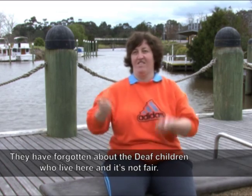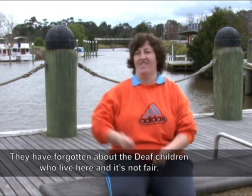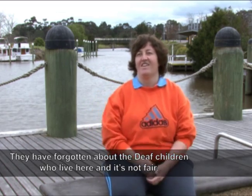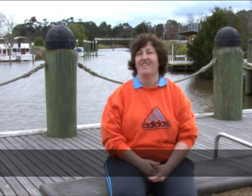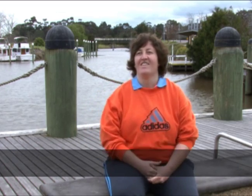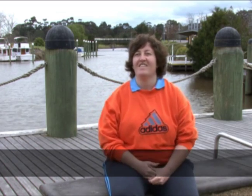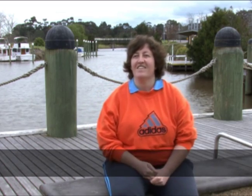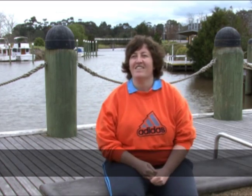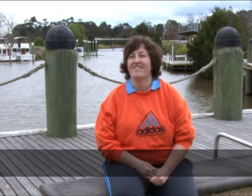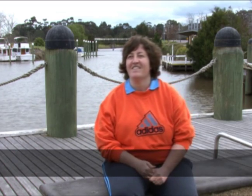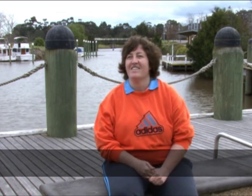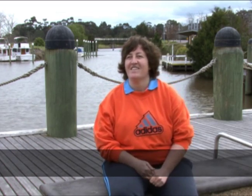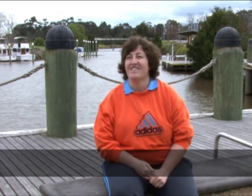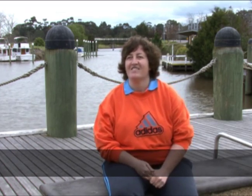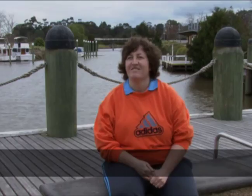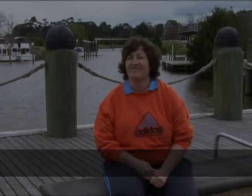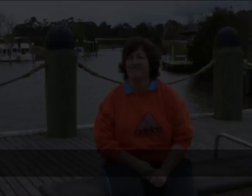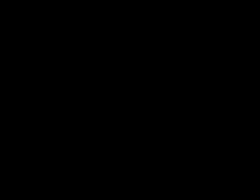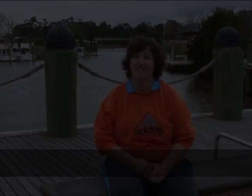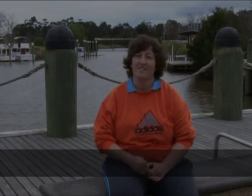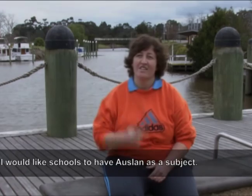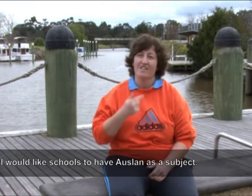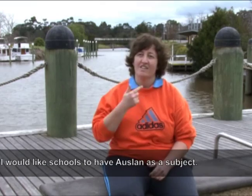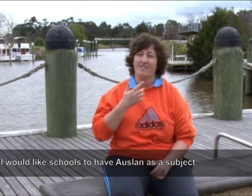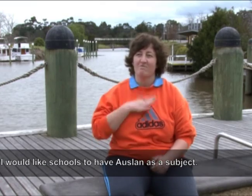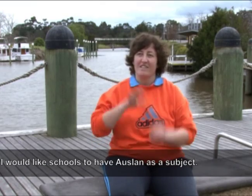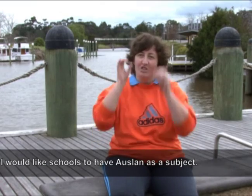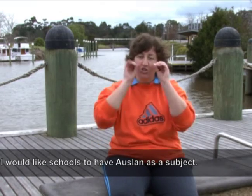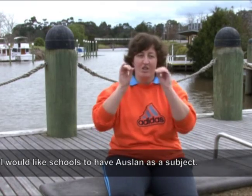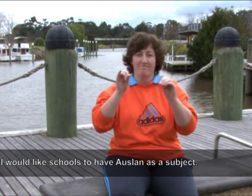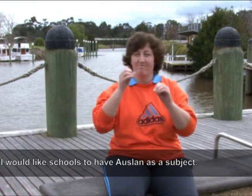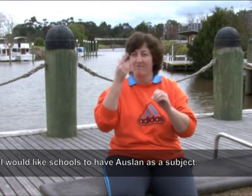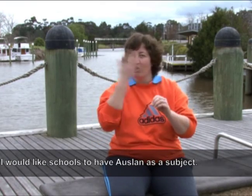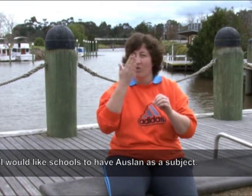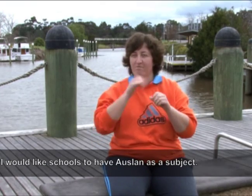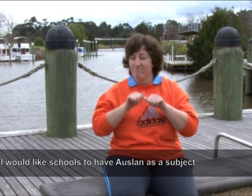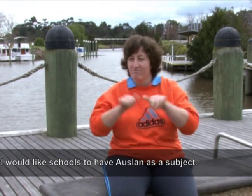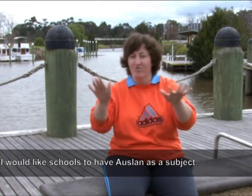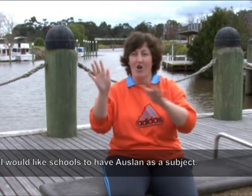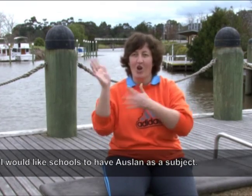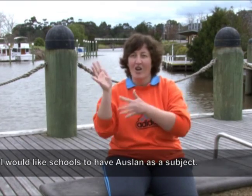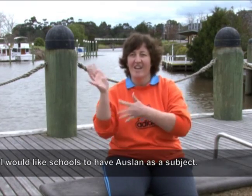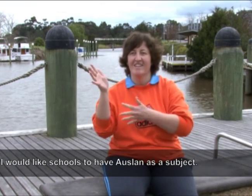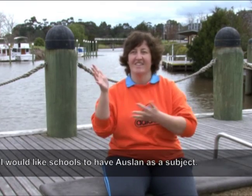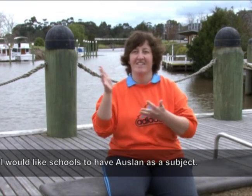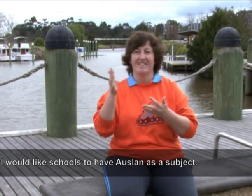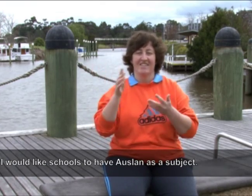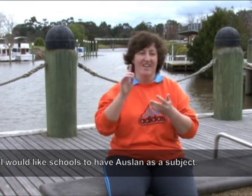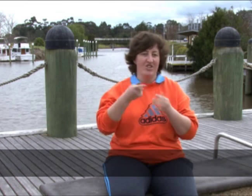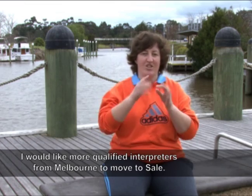hearing people who live here, and it's really not fair. I would like schools to have Auslan as a subject. I would